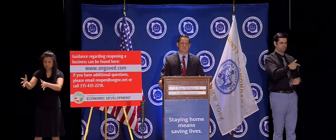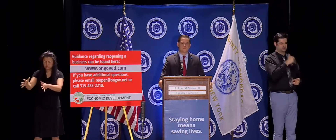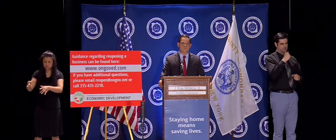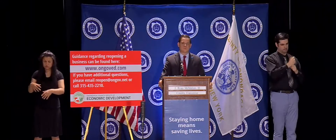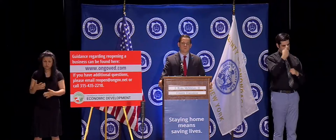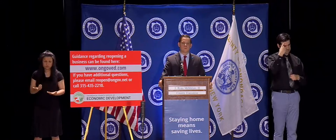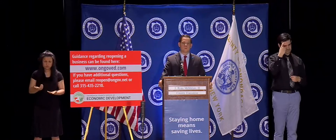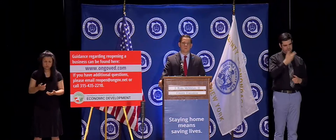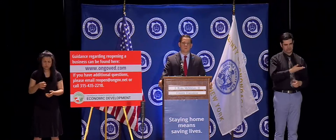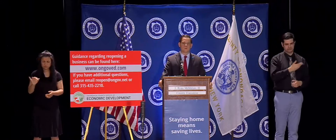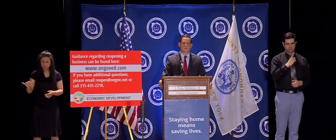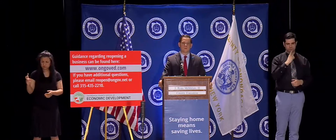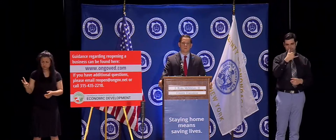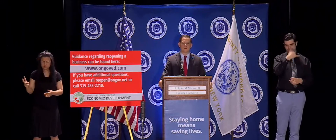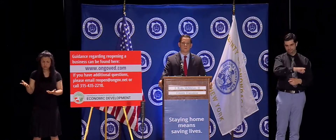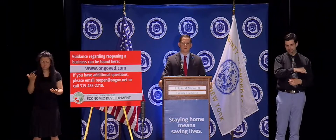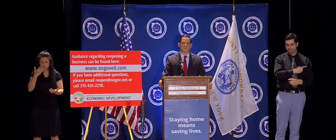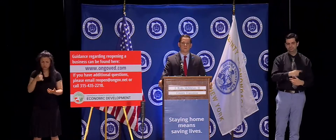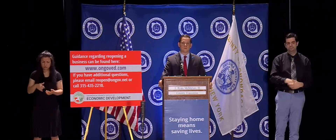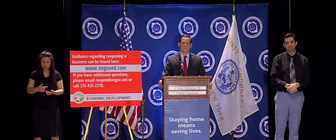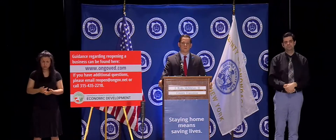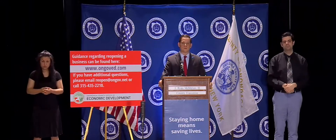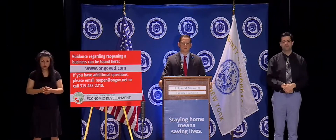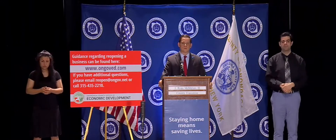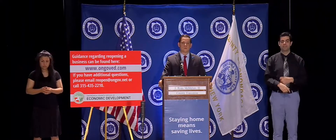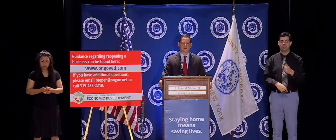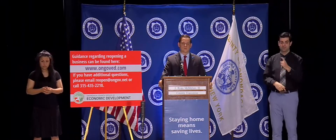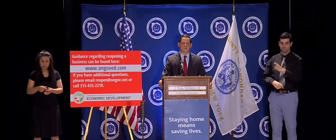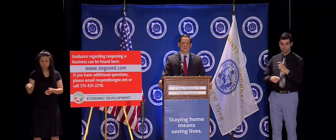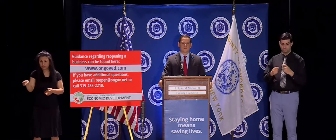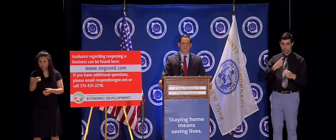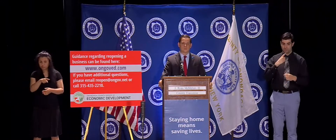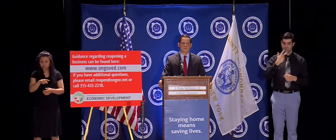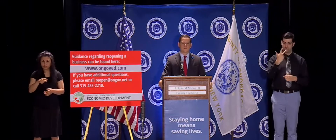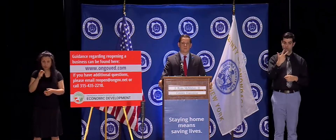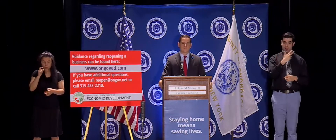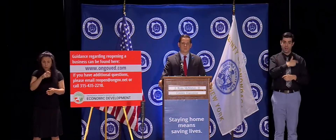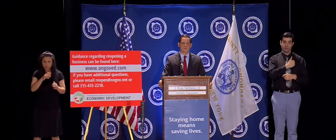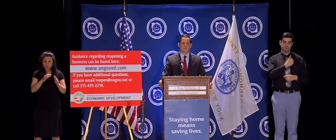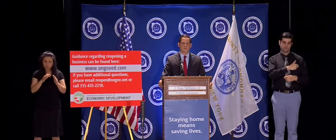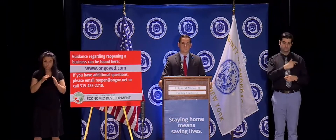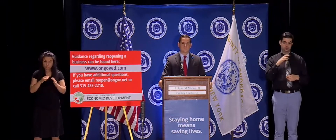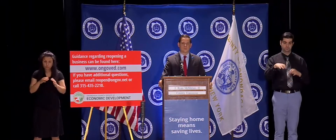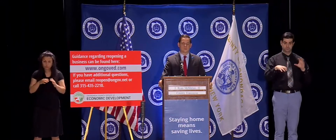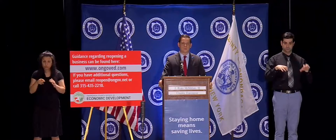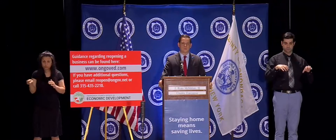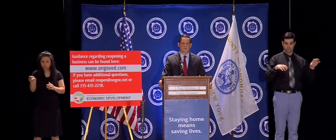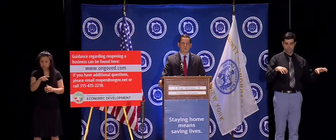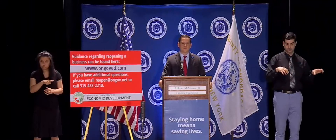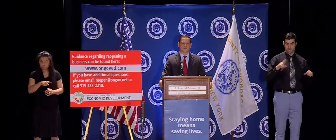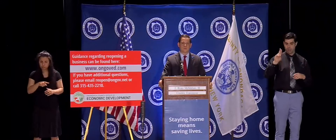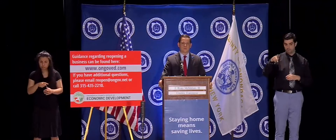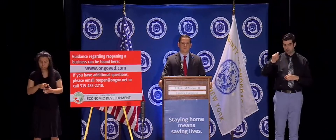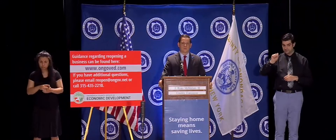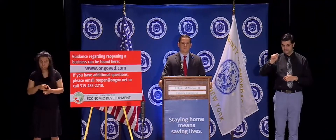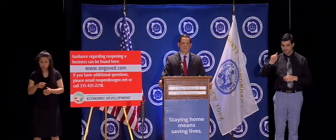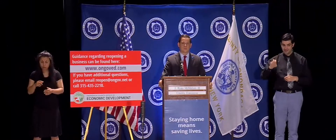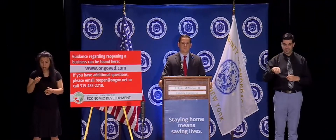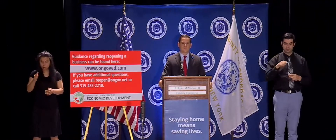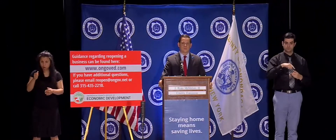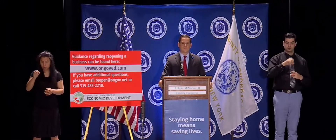it across the 3 hospital chains? Community is upstate, so I guess there's 4 hospitals. Is that problem,